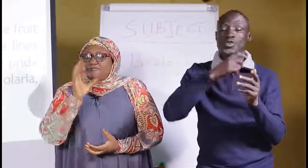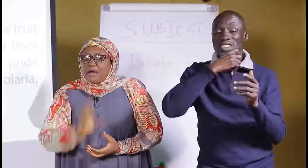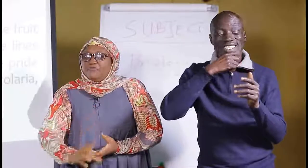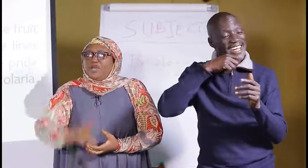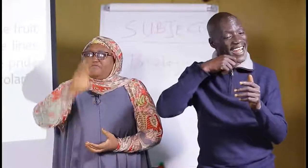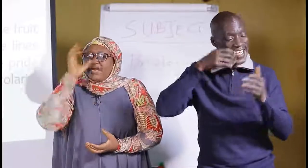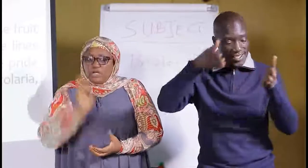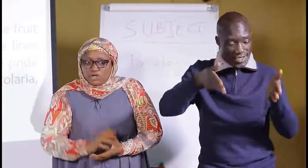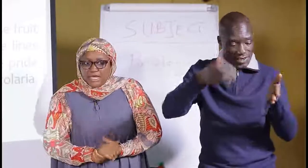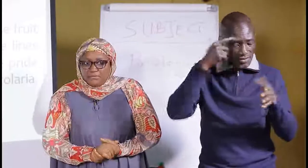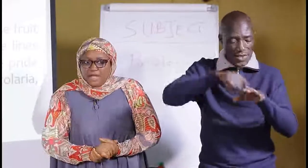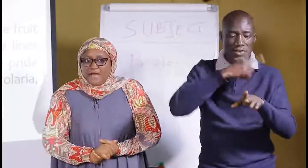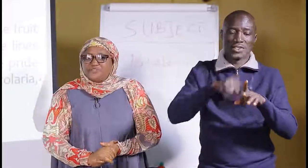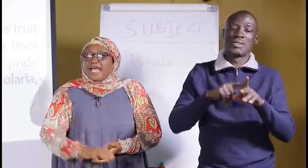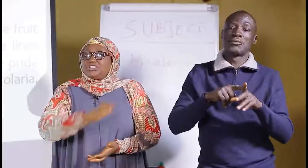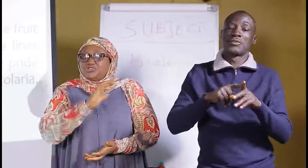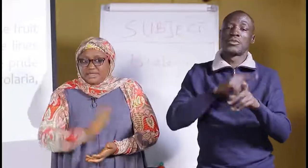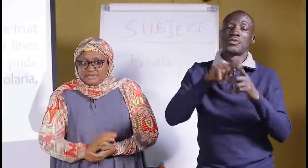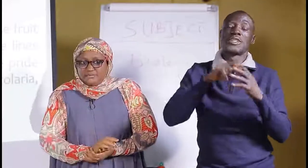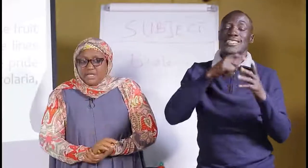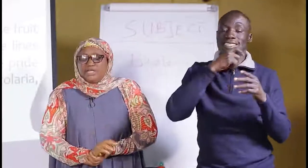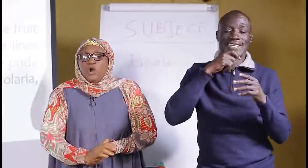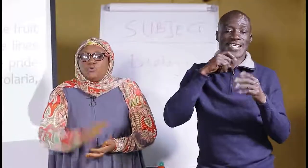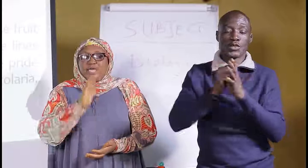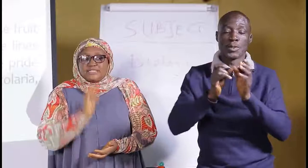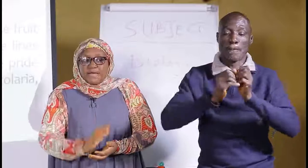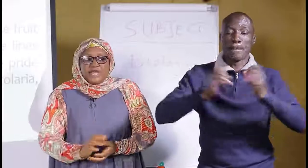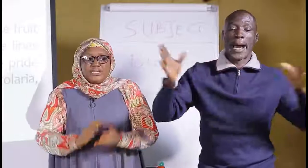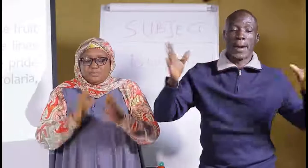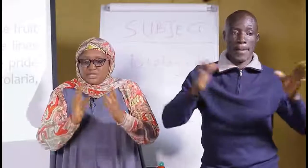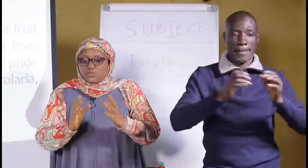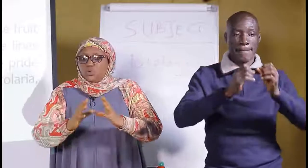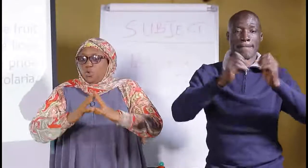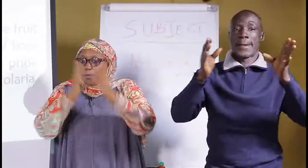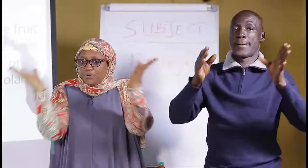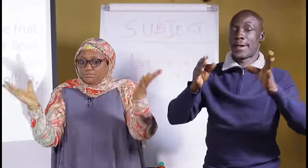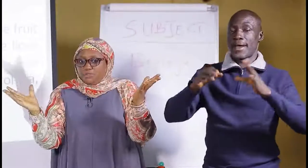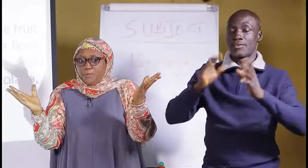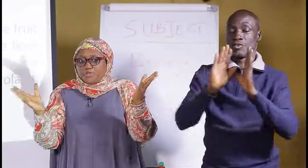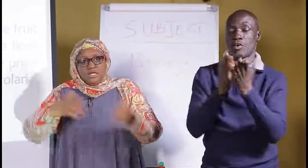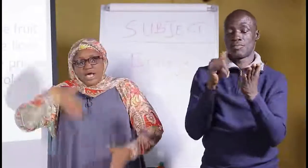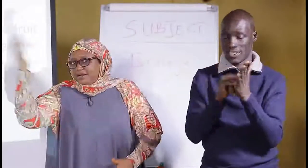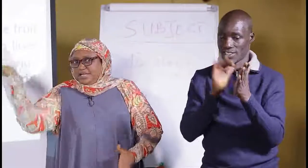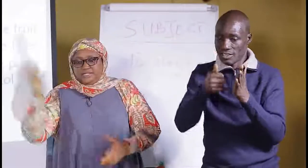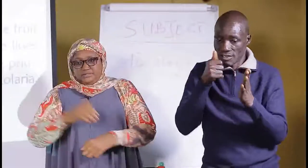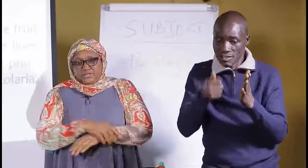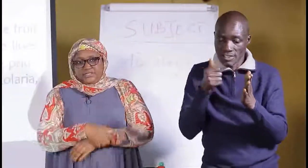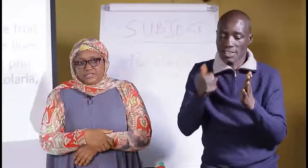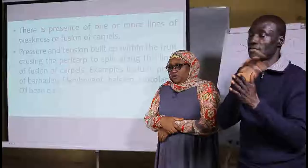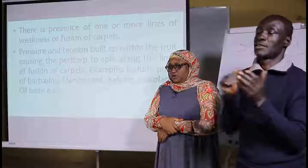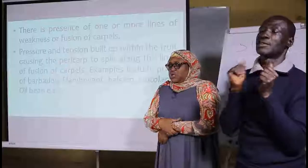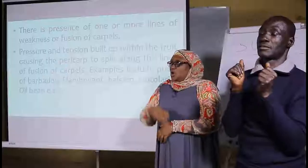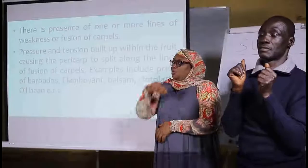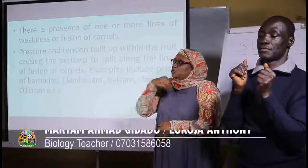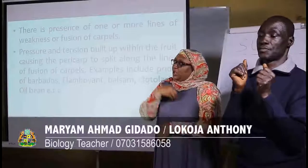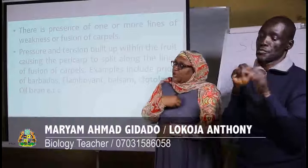on the farm for a very long time, after it dries, there will be a time that the beans will open the pod and release the seed